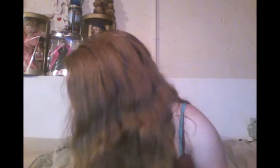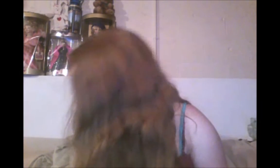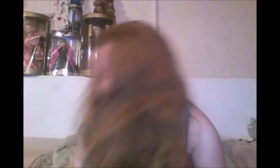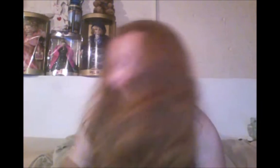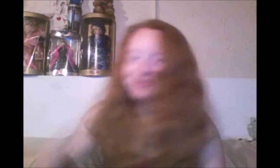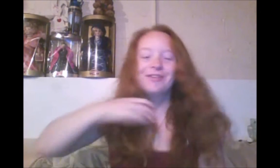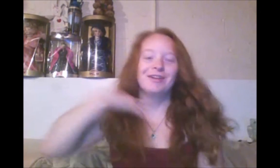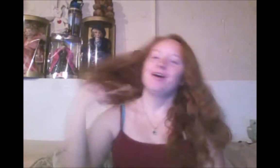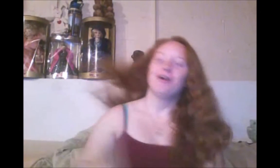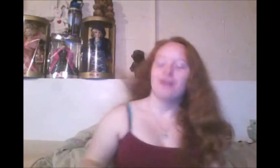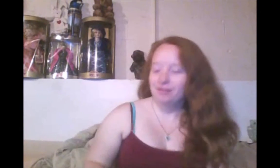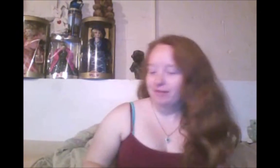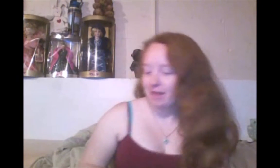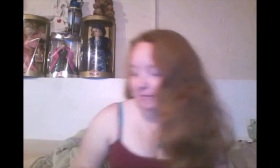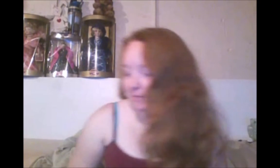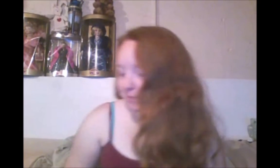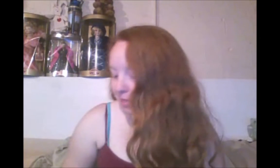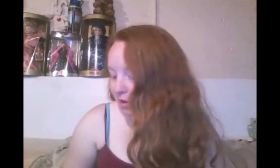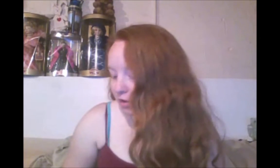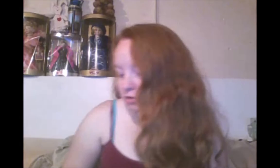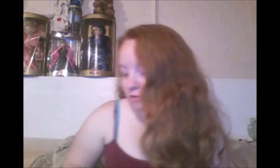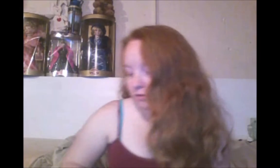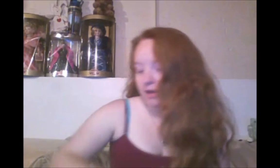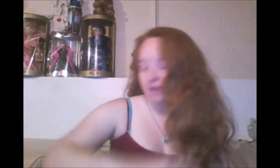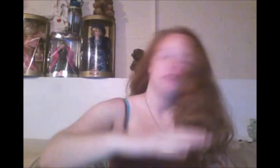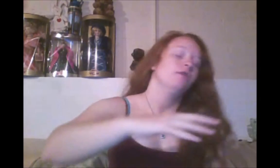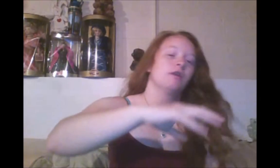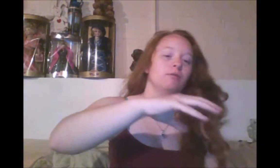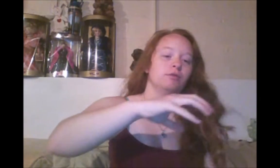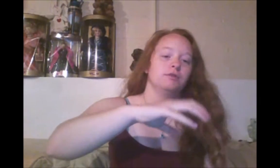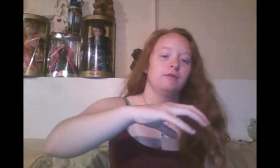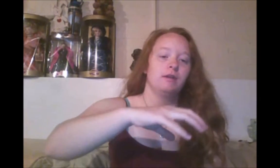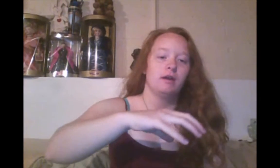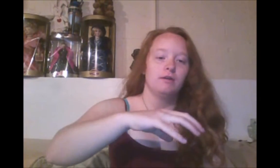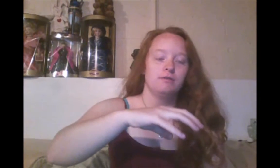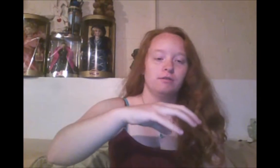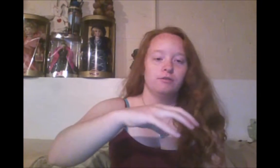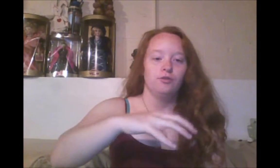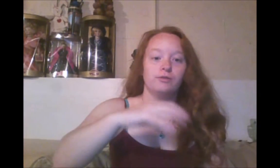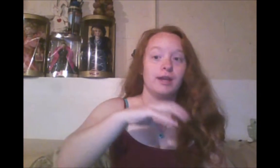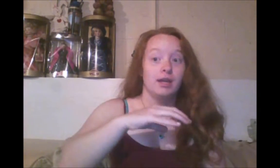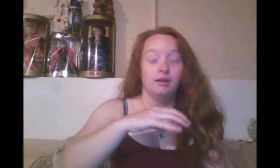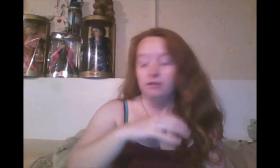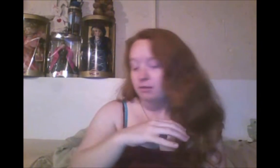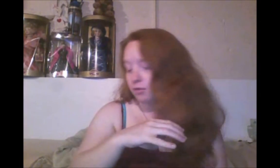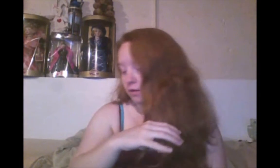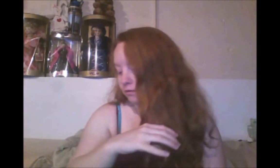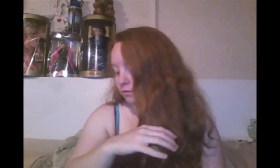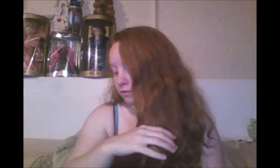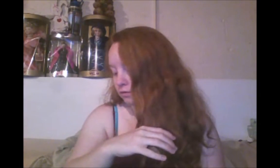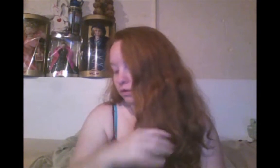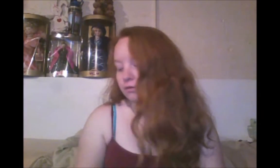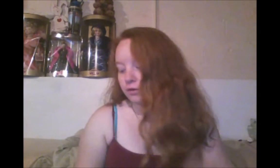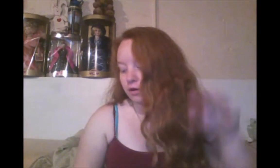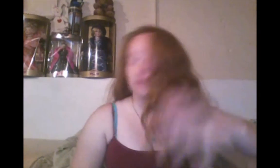Oh, this one's fun. The answer is ant. So for ant, you're going to hold your hand out. This is your right hand, I believe. No, sorry, your left